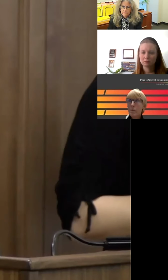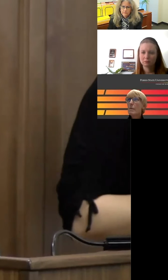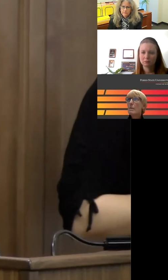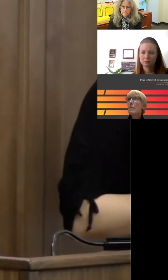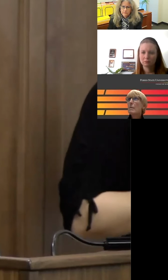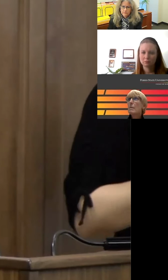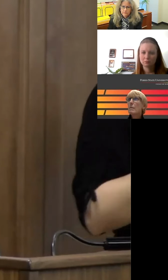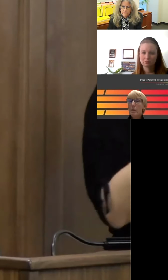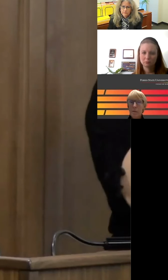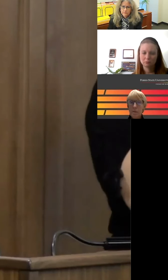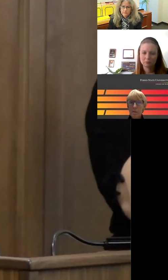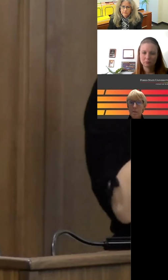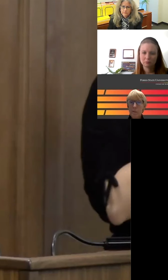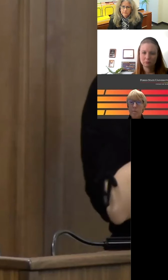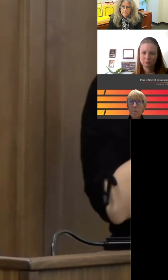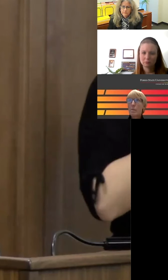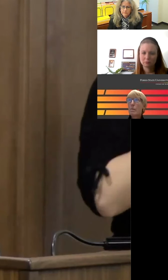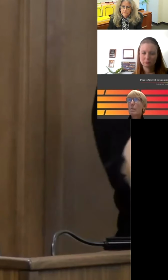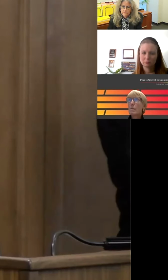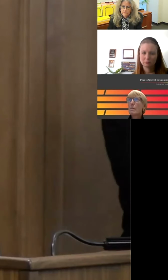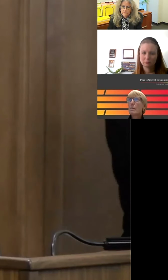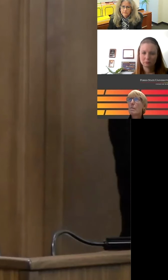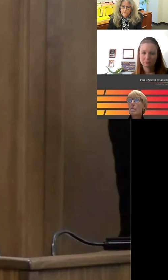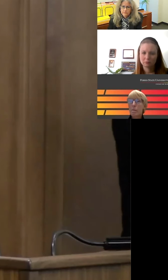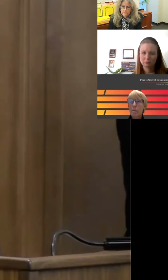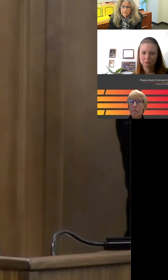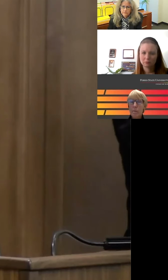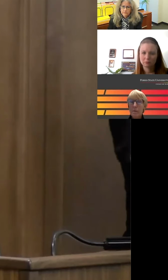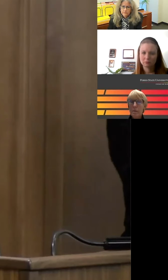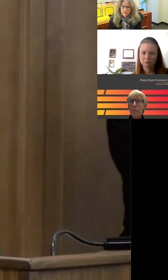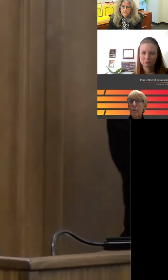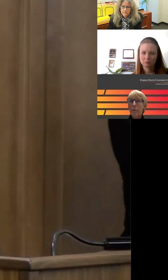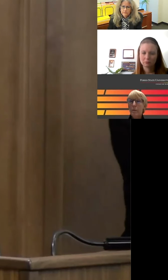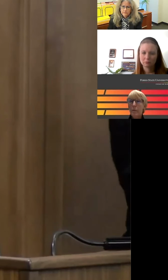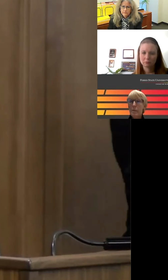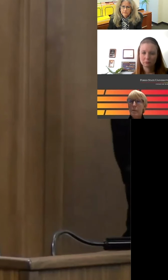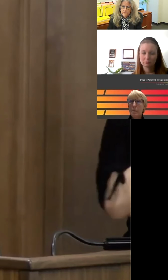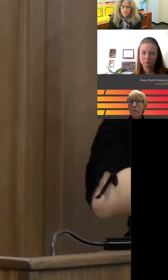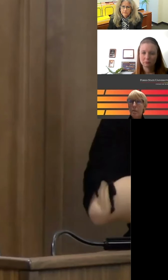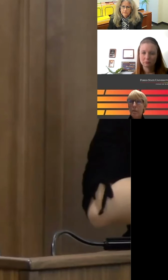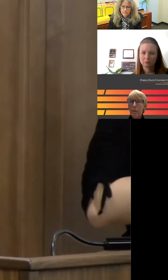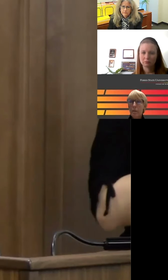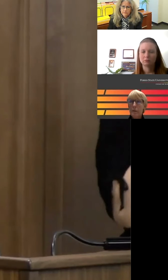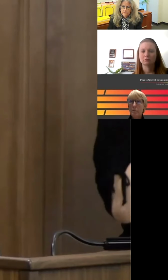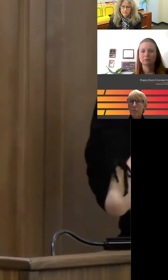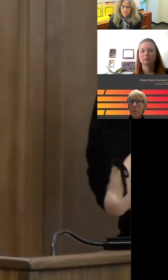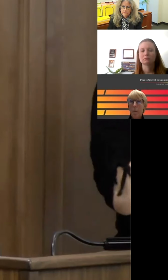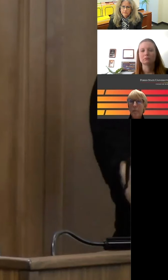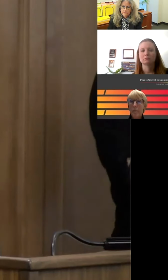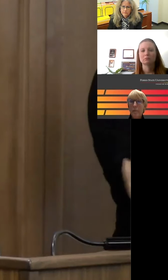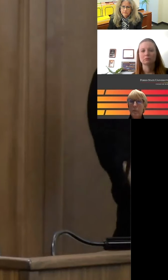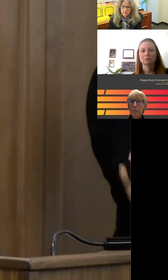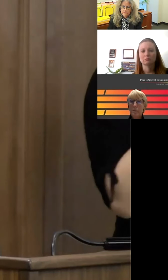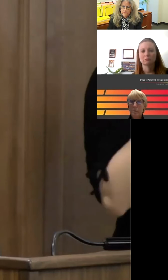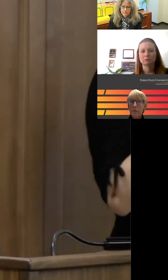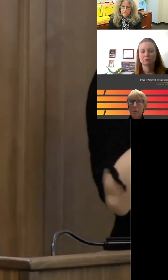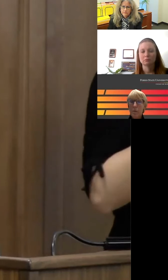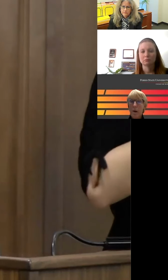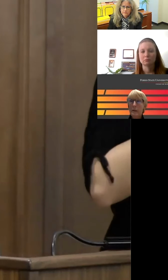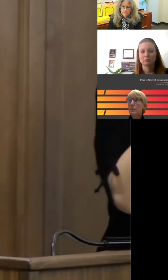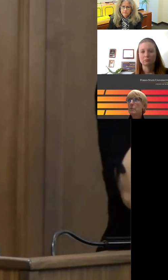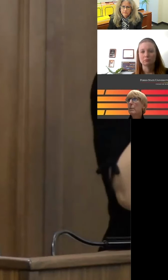She said that I had sent to her boarding house a colored girl. I confess that the girl was so nearly white that